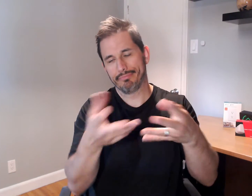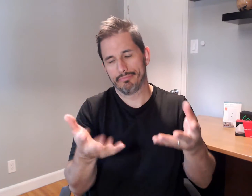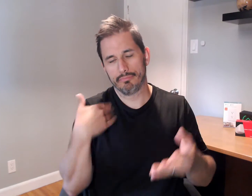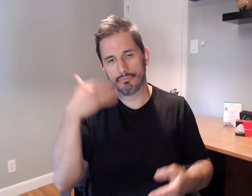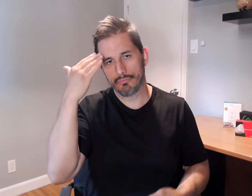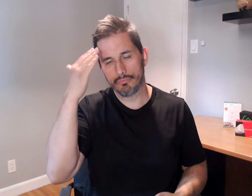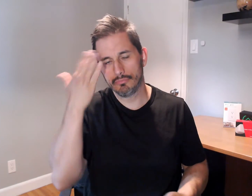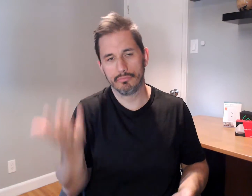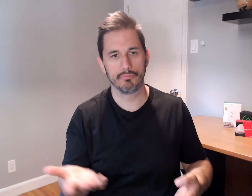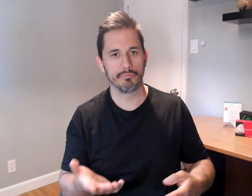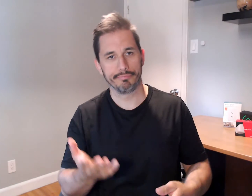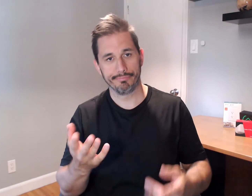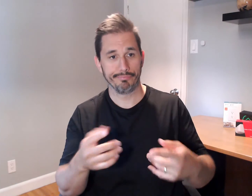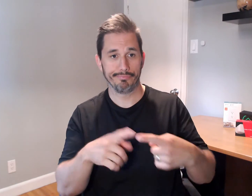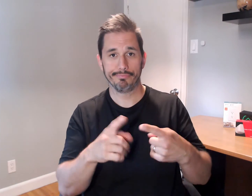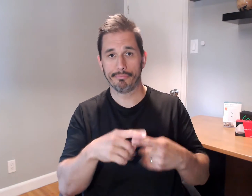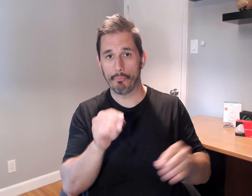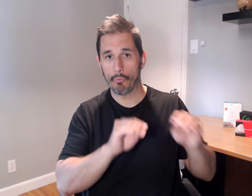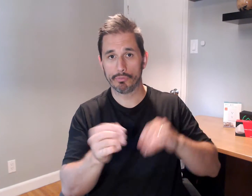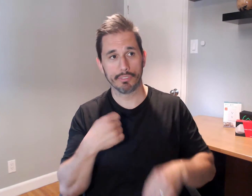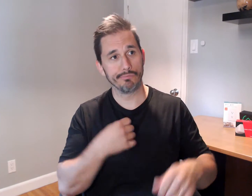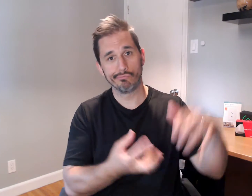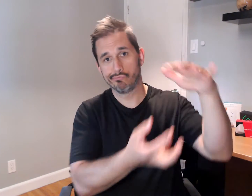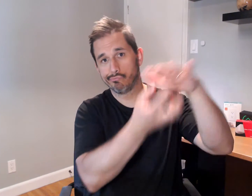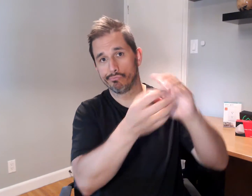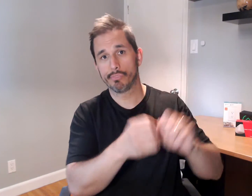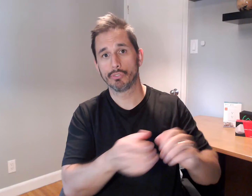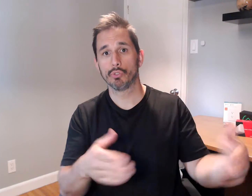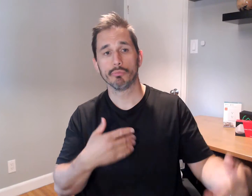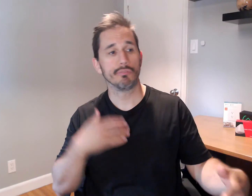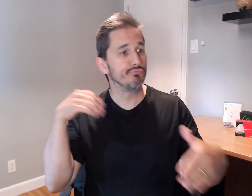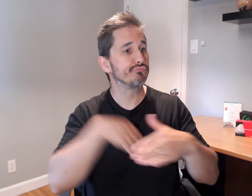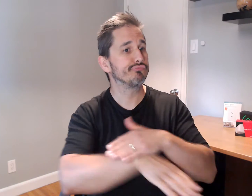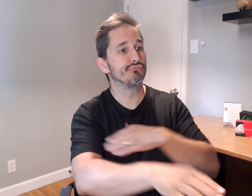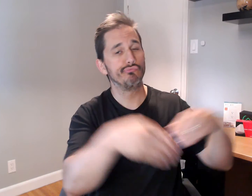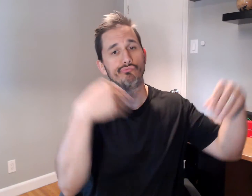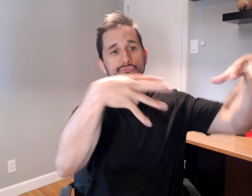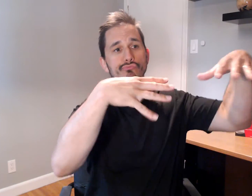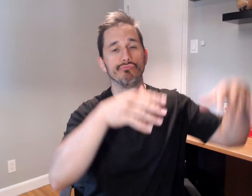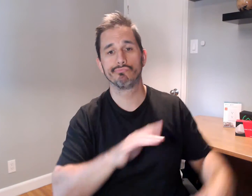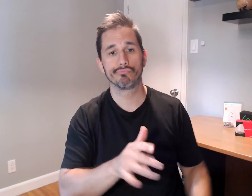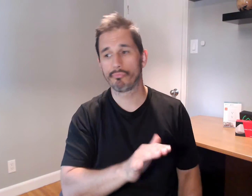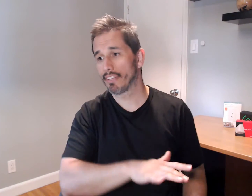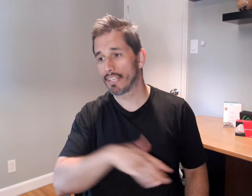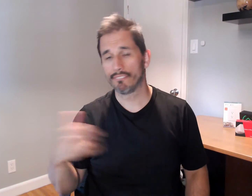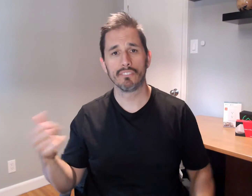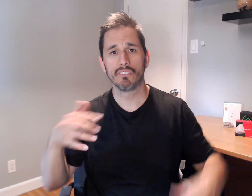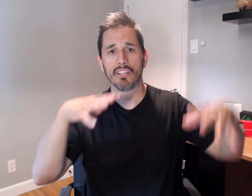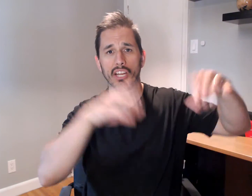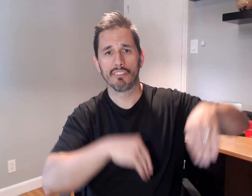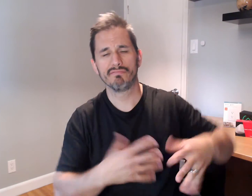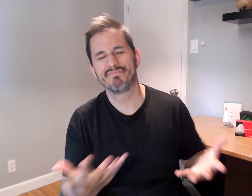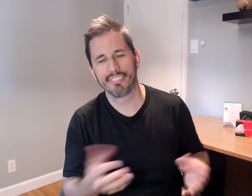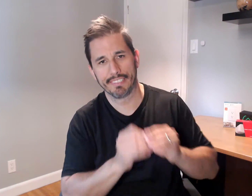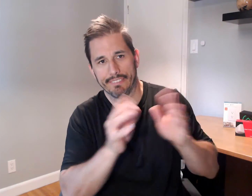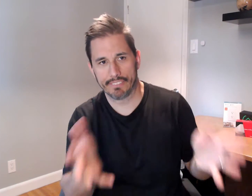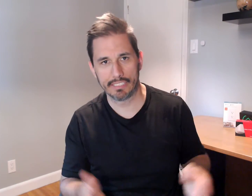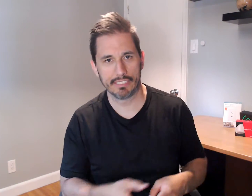two sensors, the motion sensor and temperature sensor, are pretty straightforward. You can use that motion sensor to connect to lights, and whenever you enter a